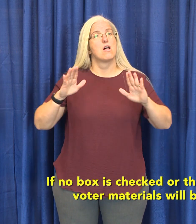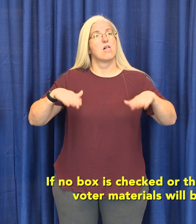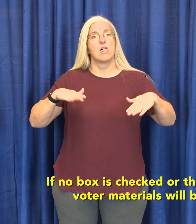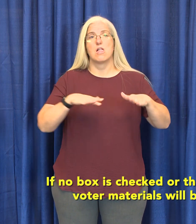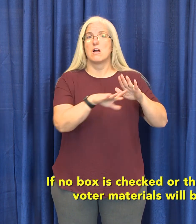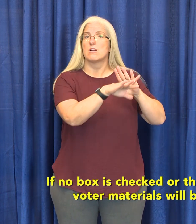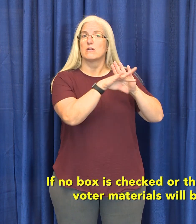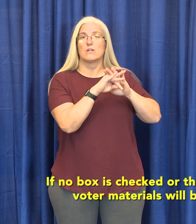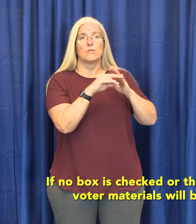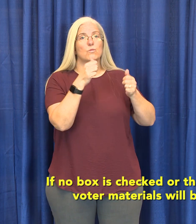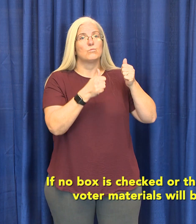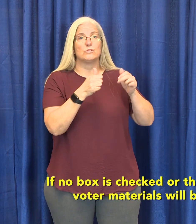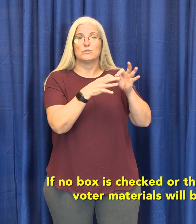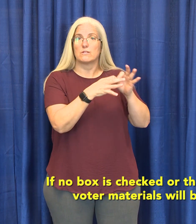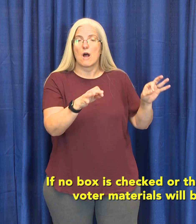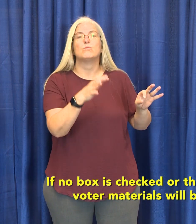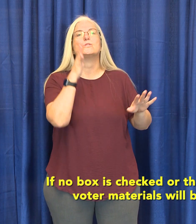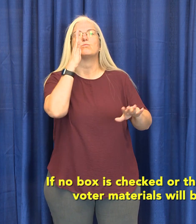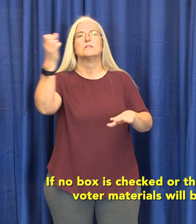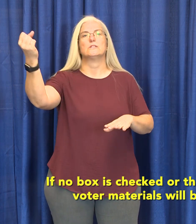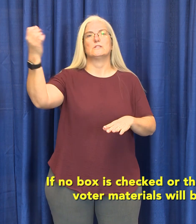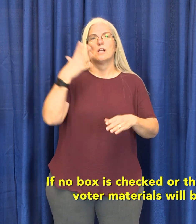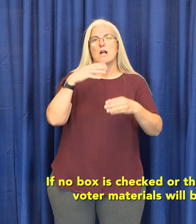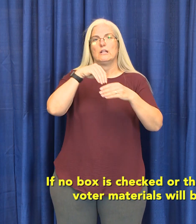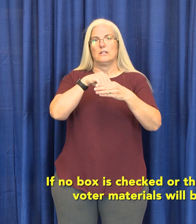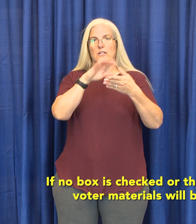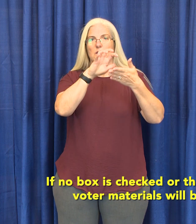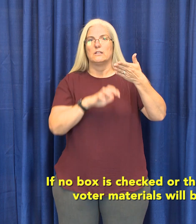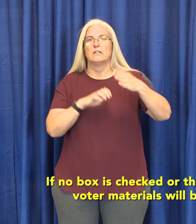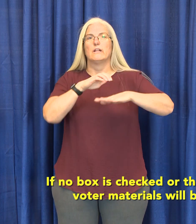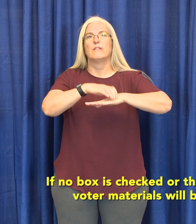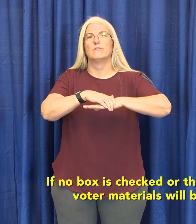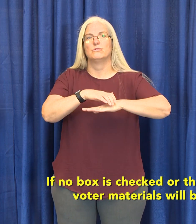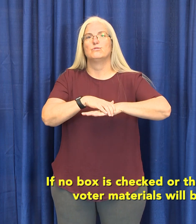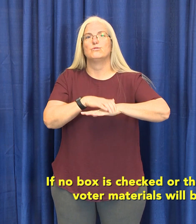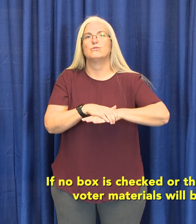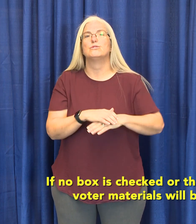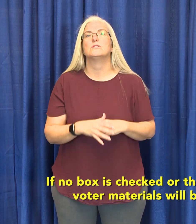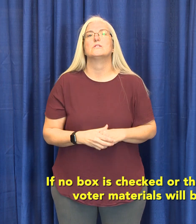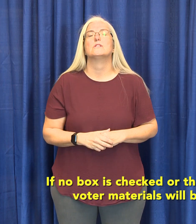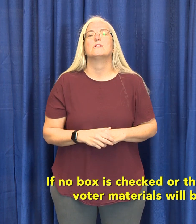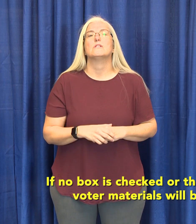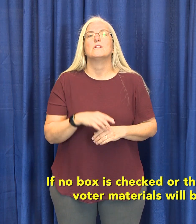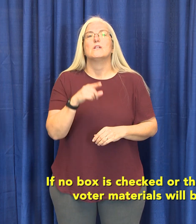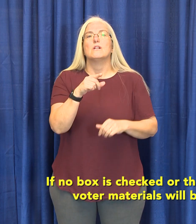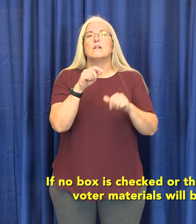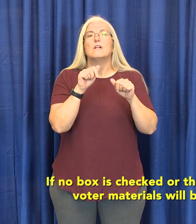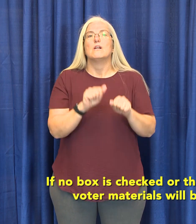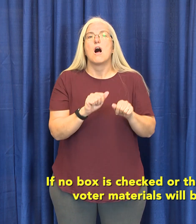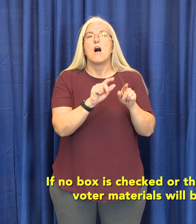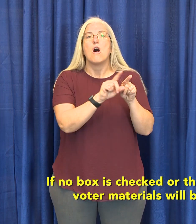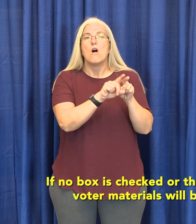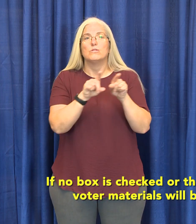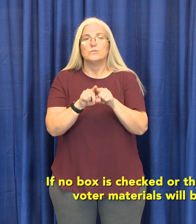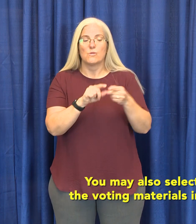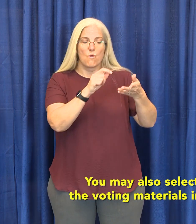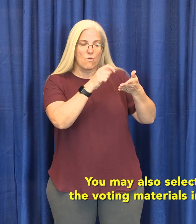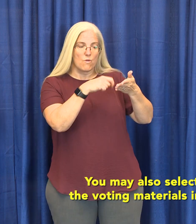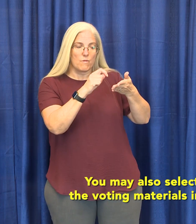If no box is checked or the language is not available, voter materials will be provided in English.